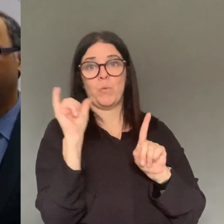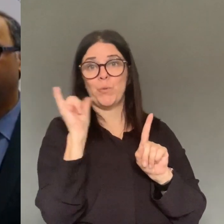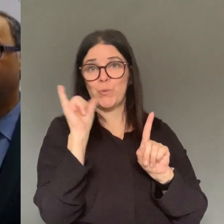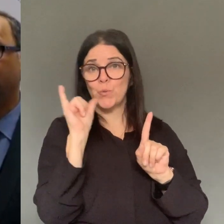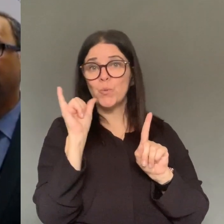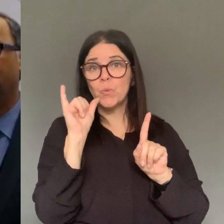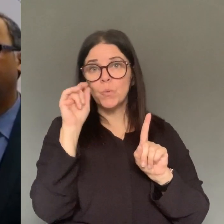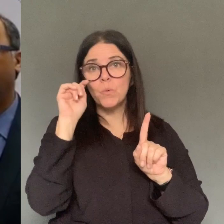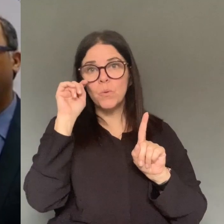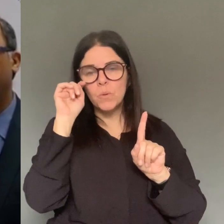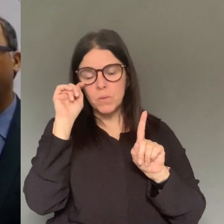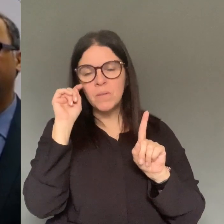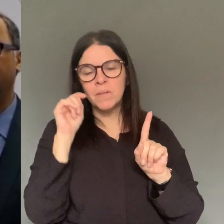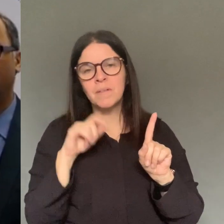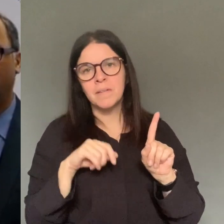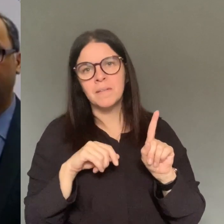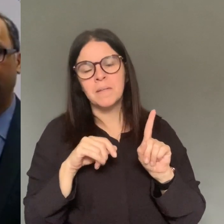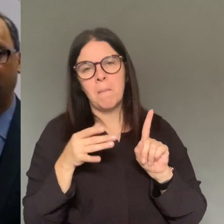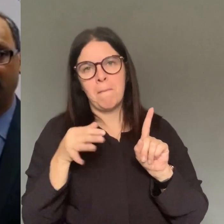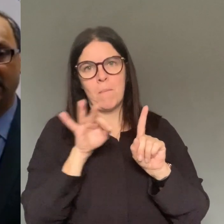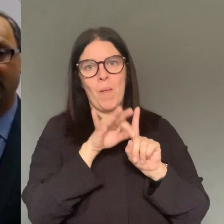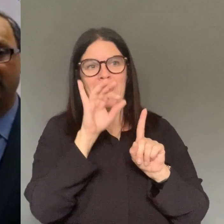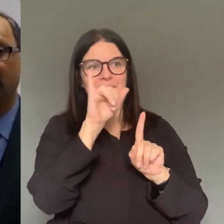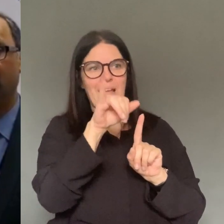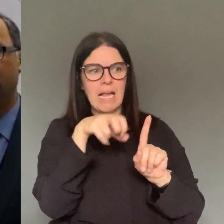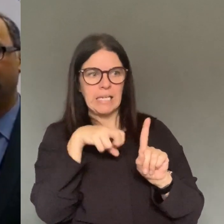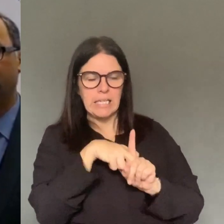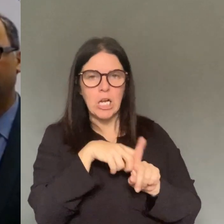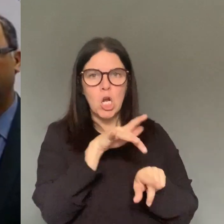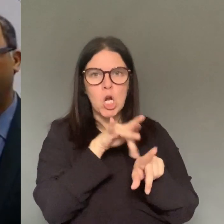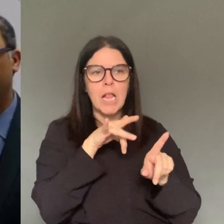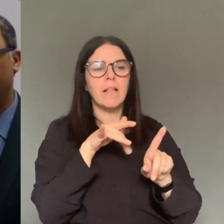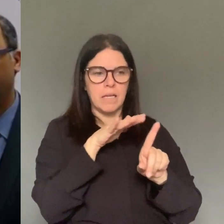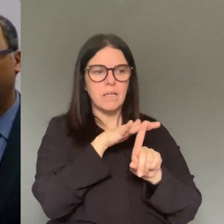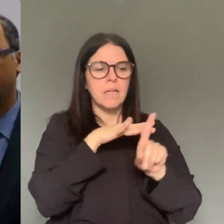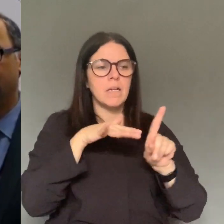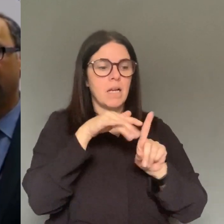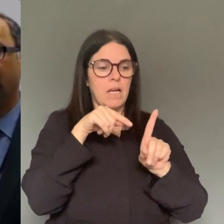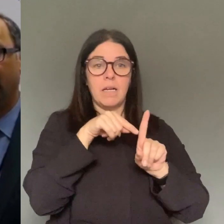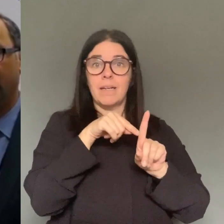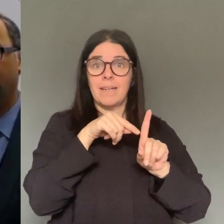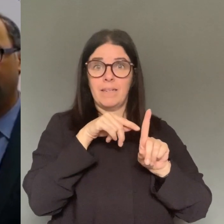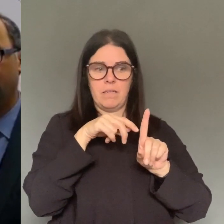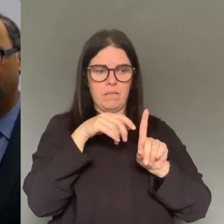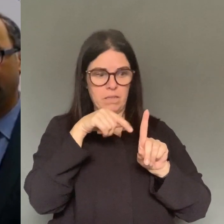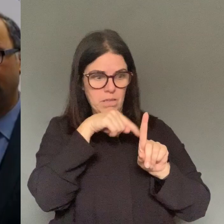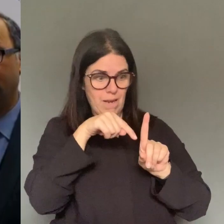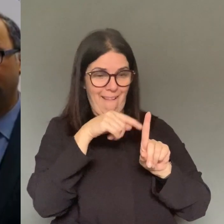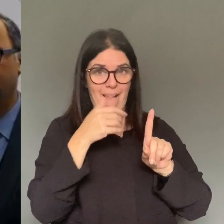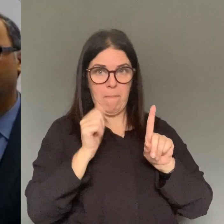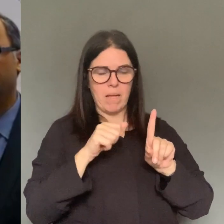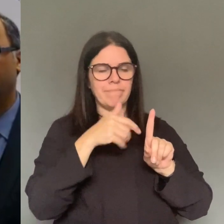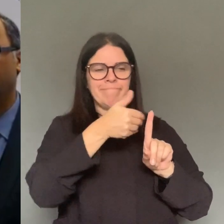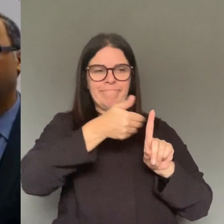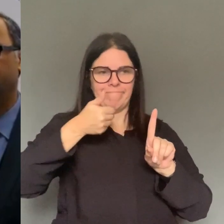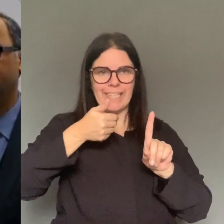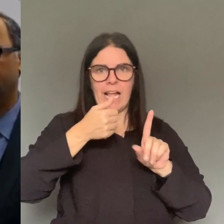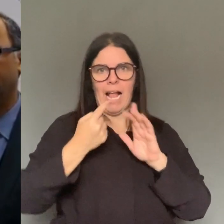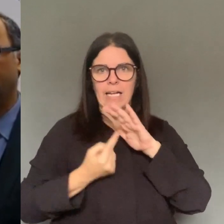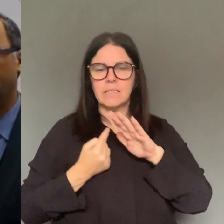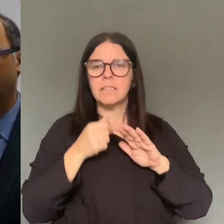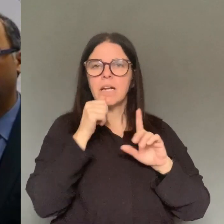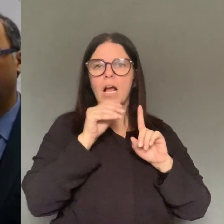other people, and identifying the contacts who may have been in contact with that original case, and keep those